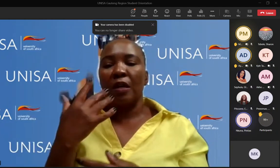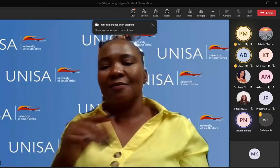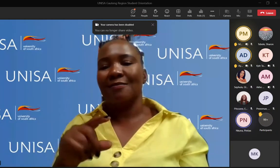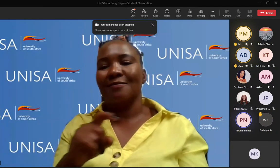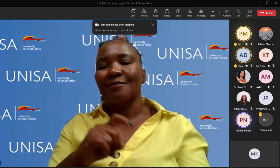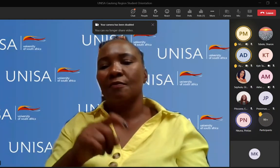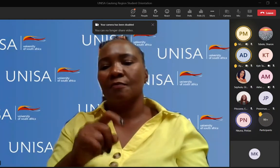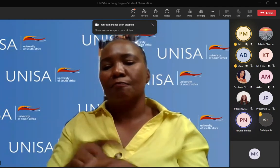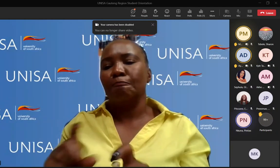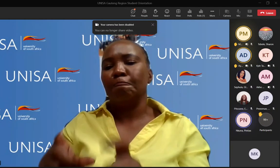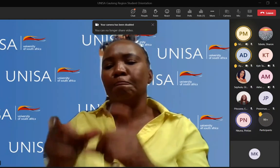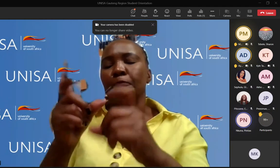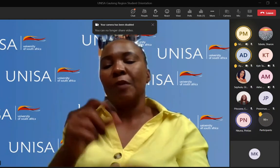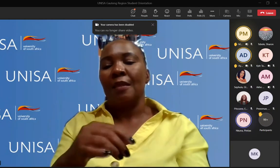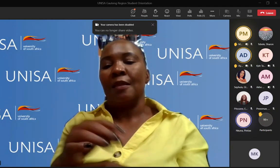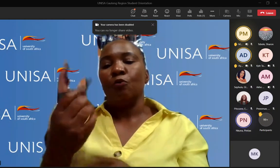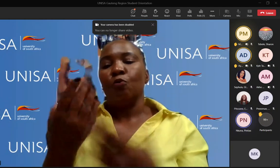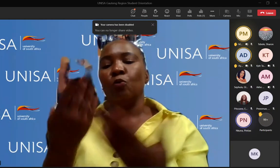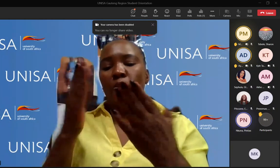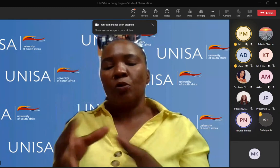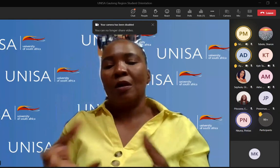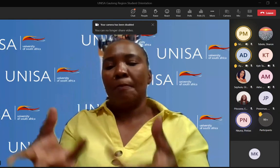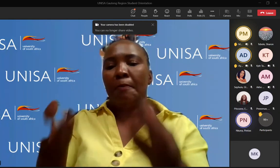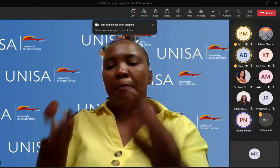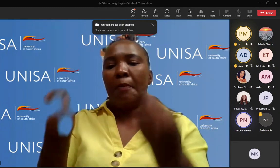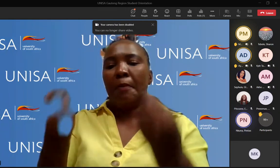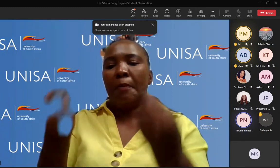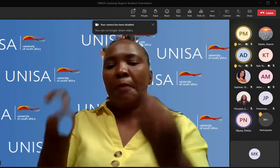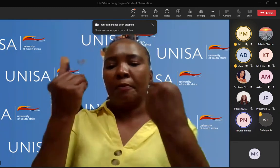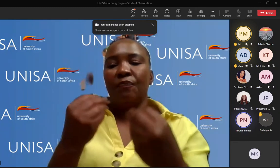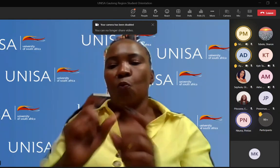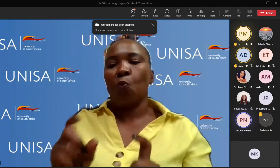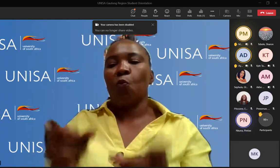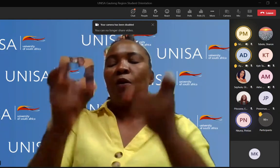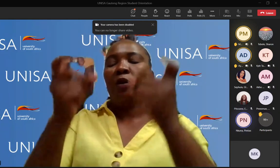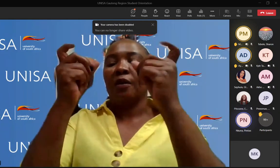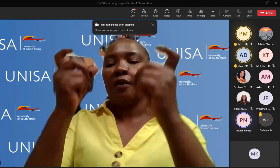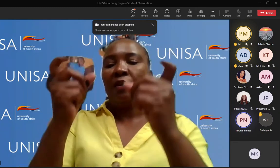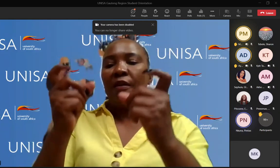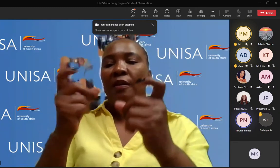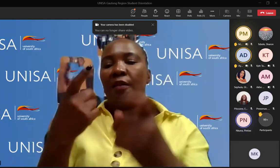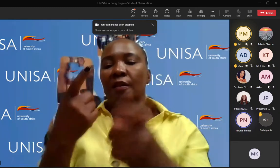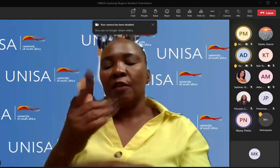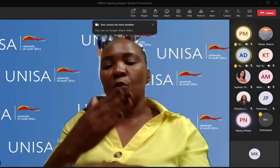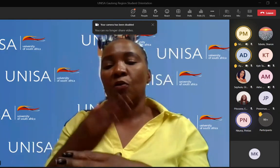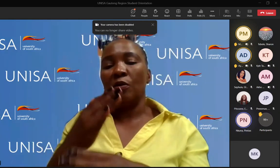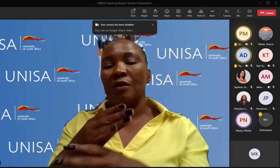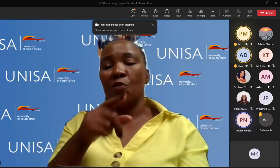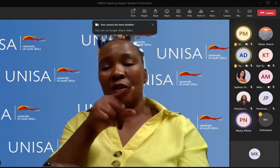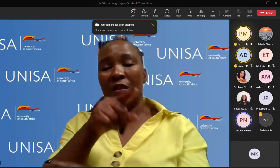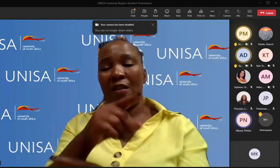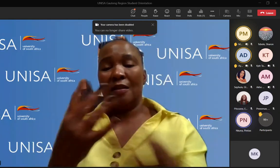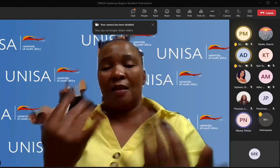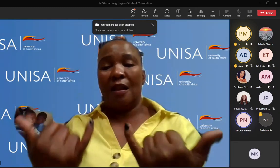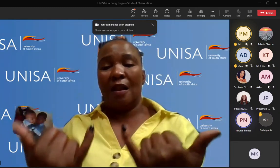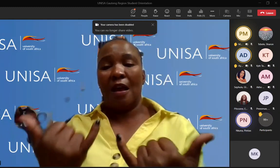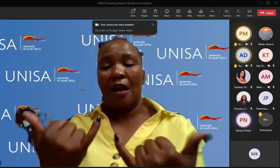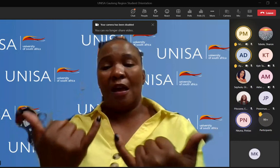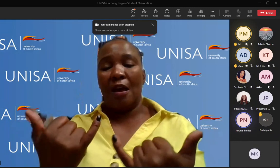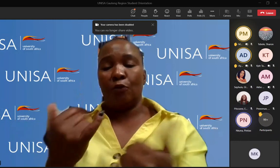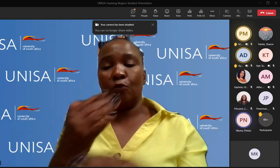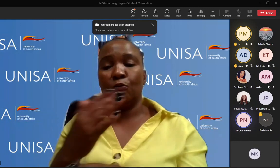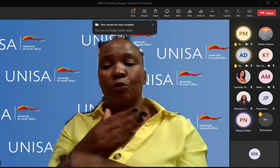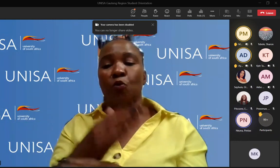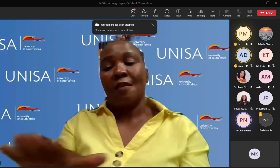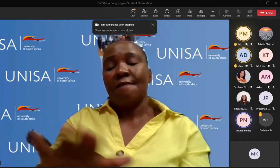emergency then want the students to receive d quickly that's why we're working on the 24 that